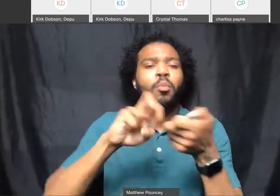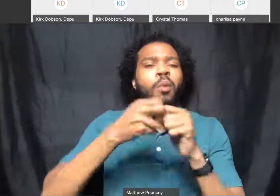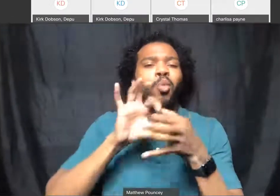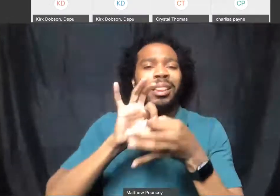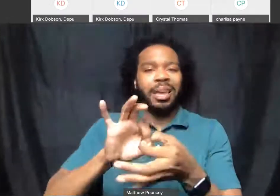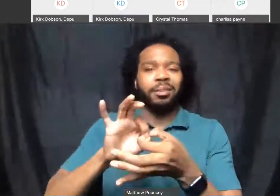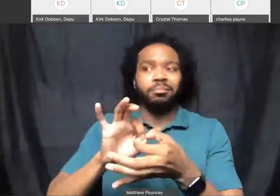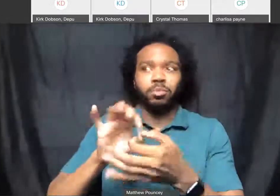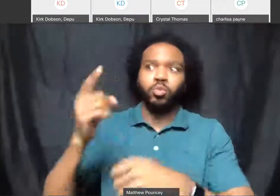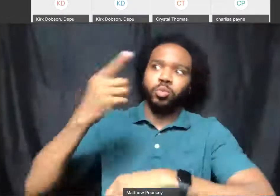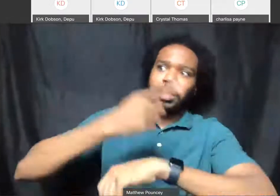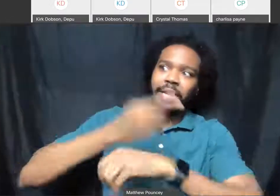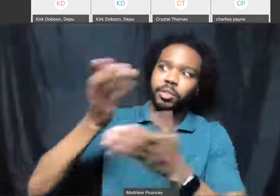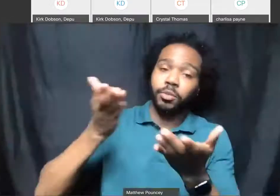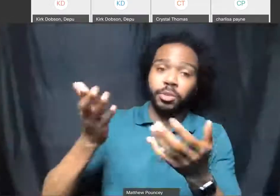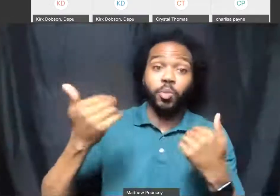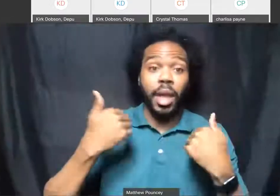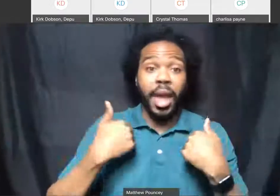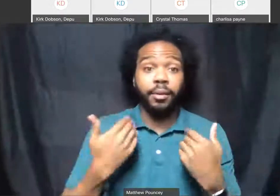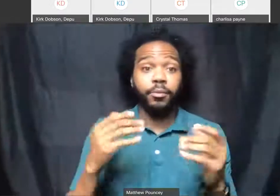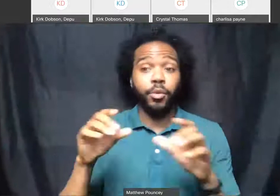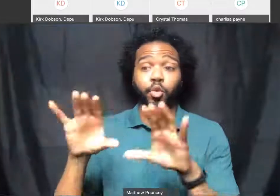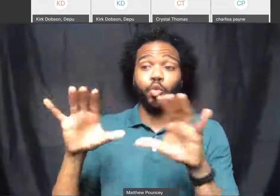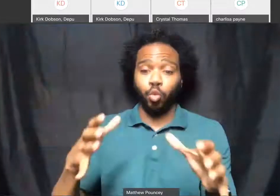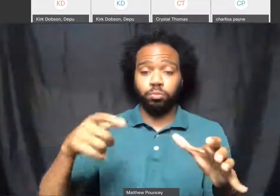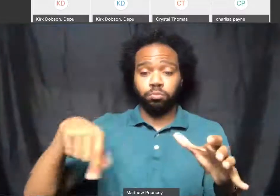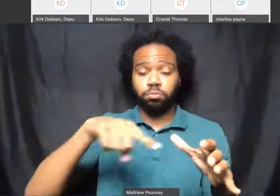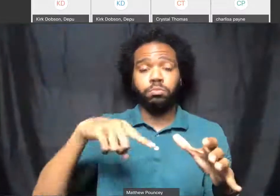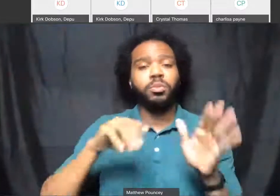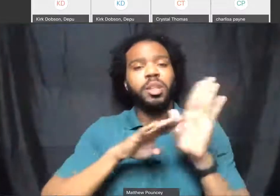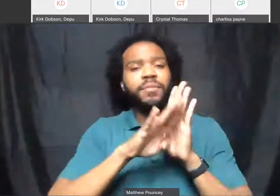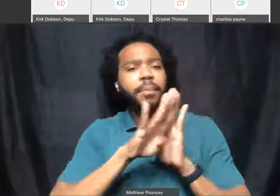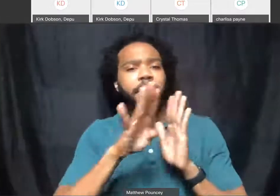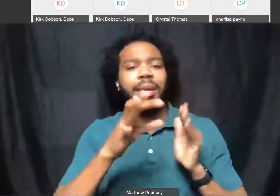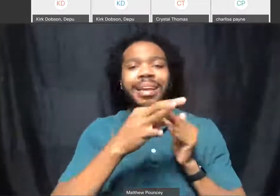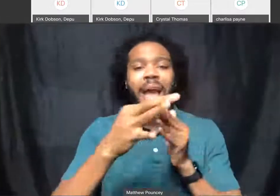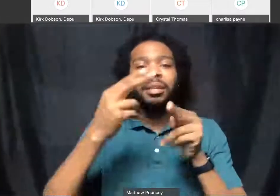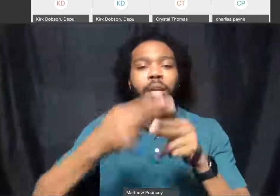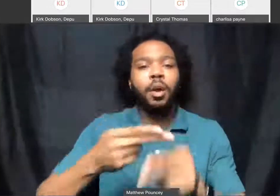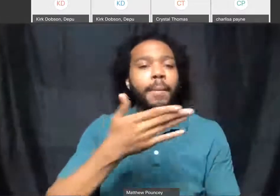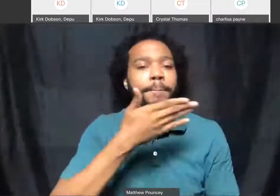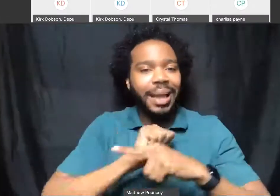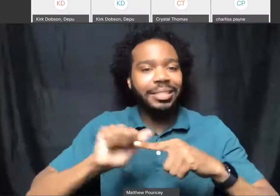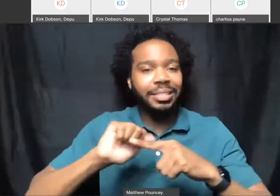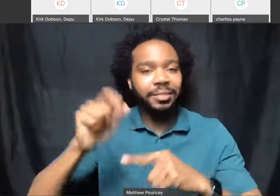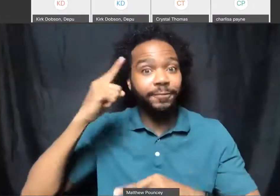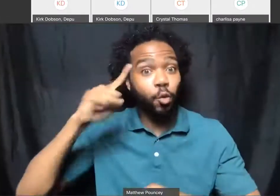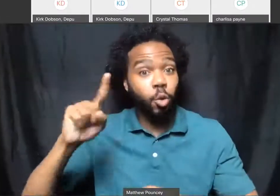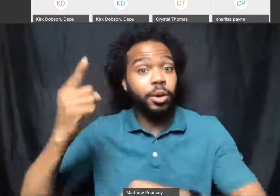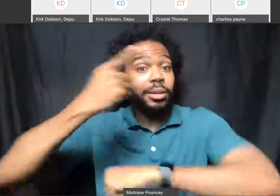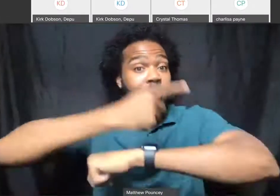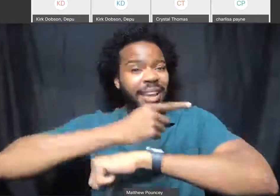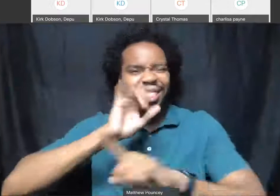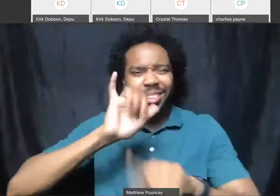a group that is developing a guide called Best Practices for Day, and that should be